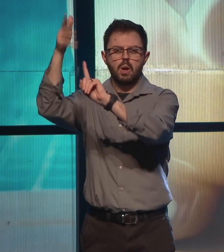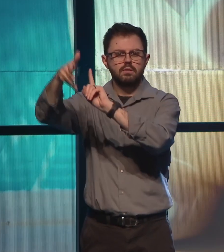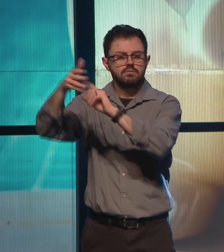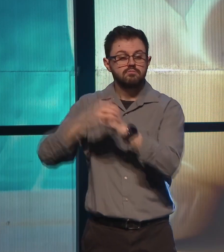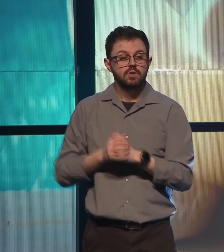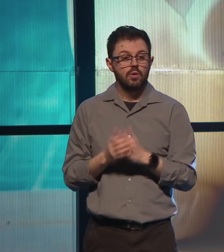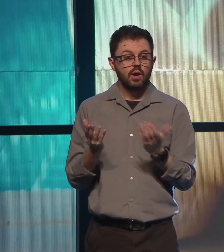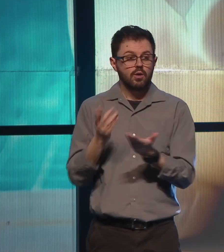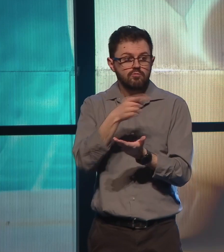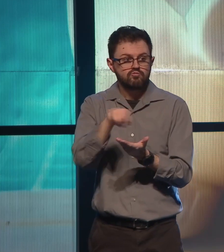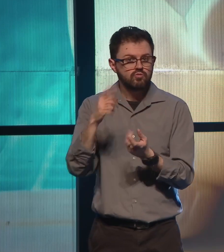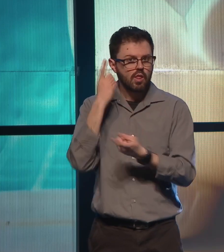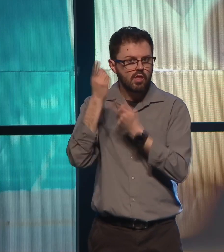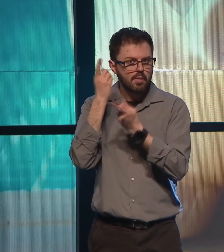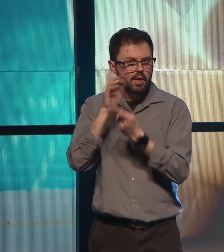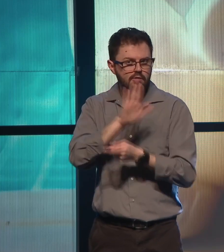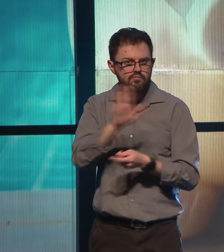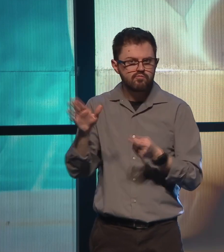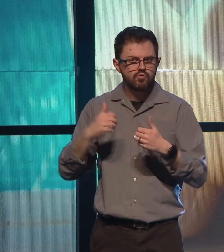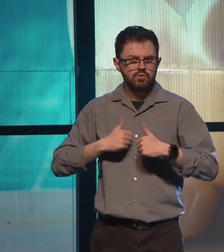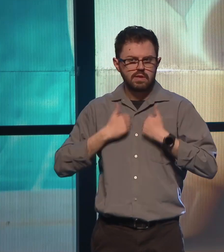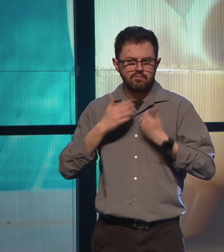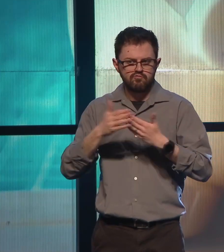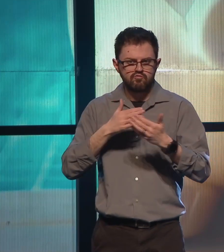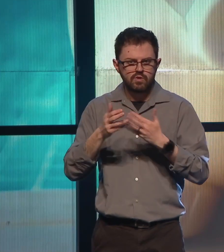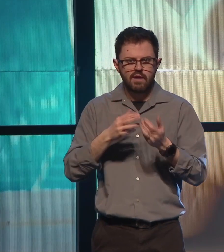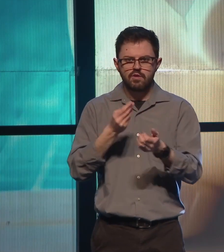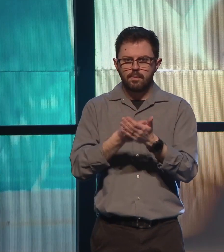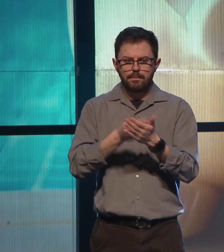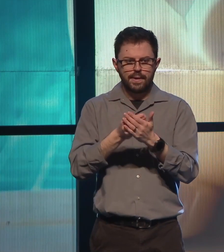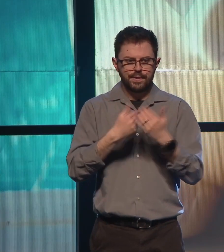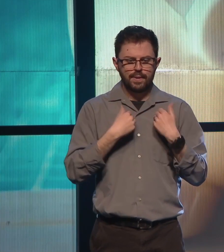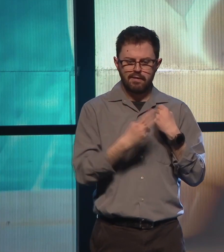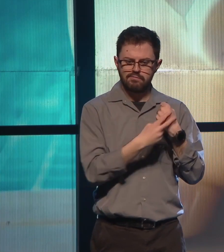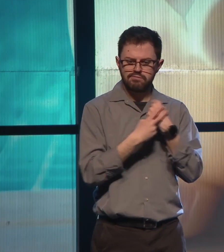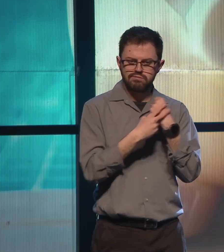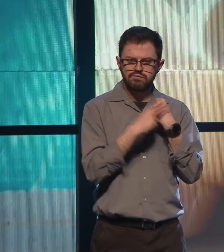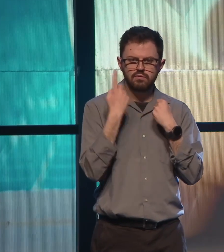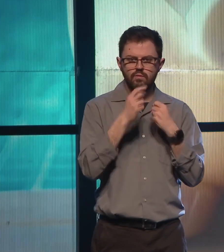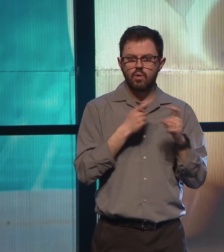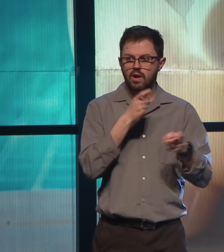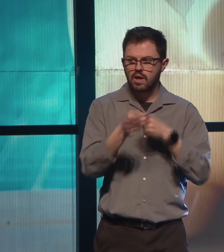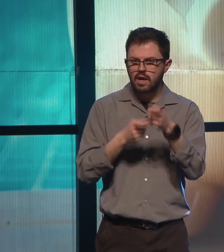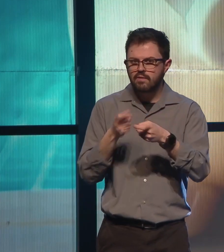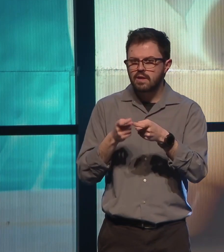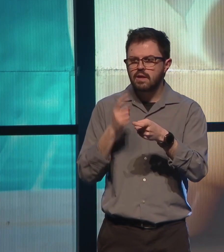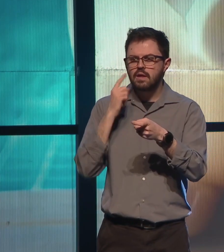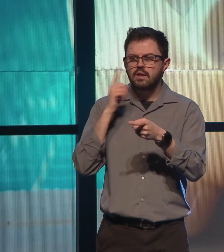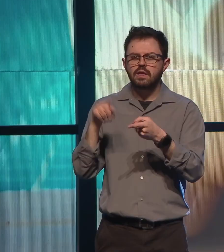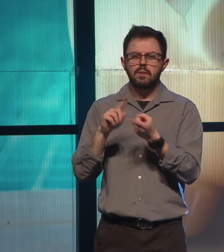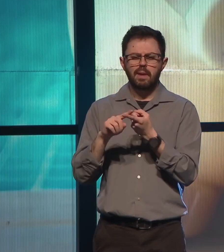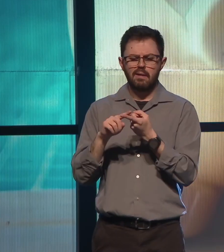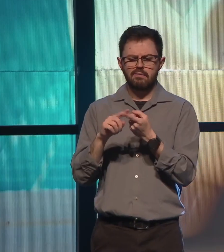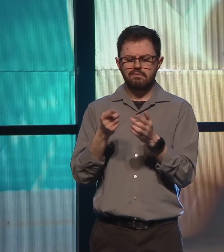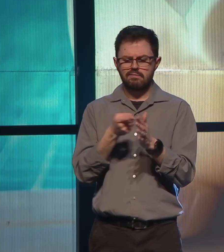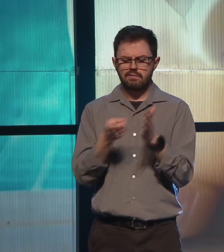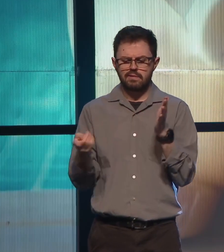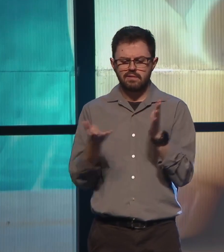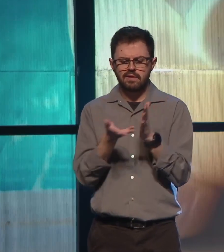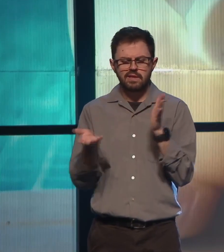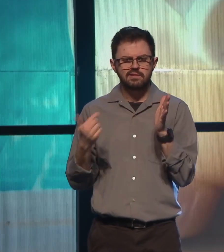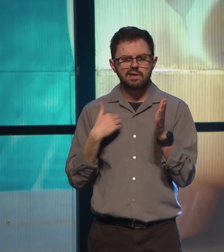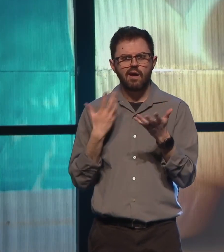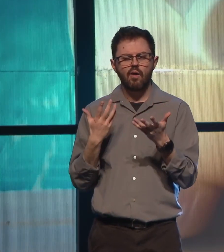Like whatever you're going to set aside to give, think about in those areas. What blesses you? What encourages you? Right? Where are there